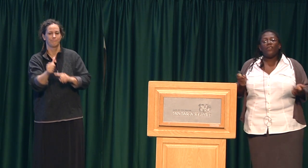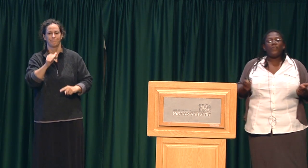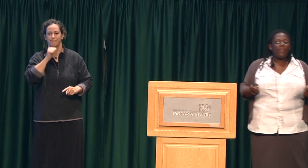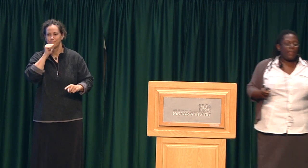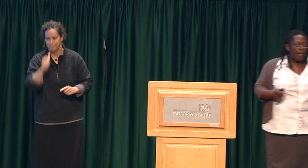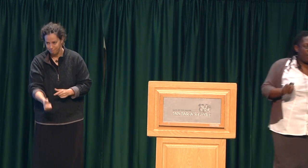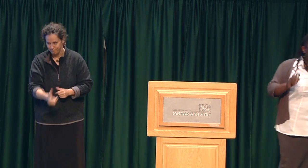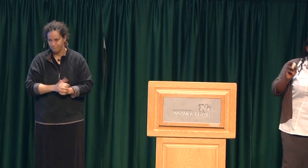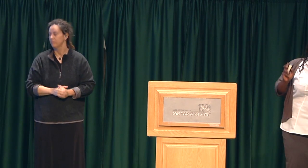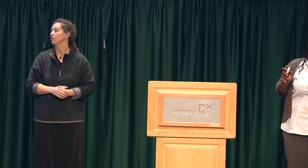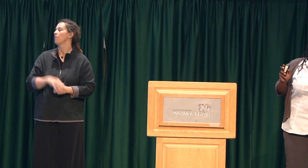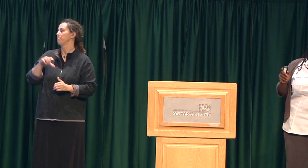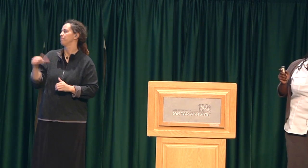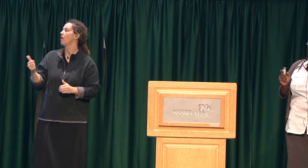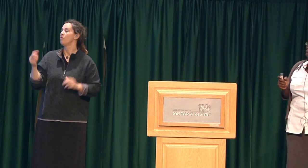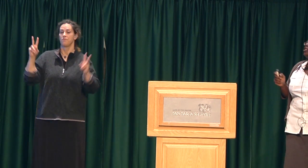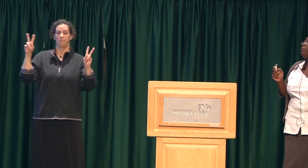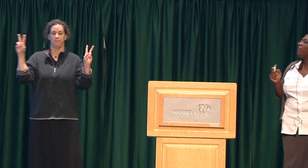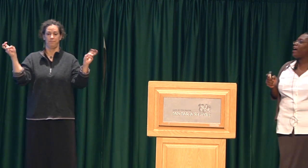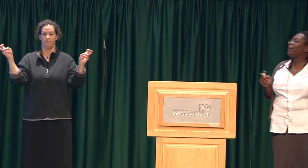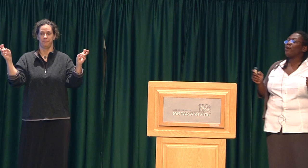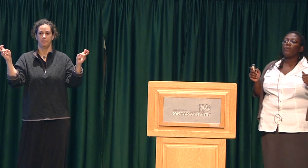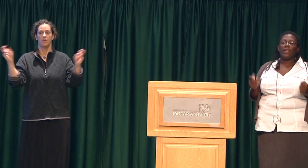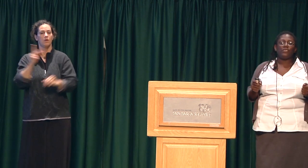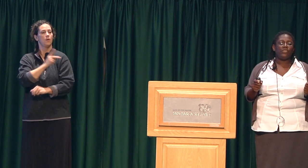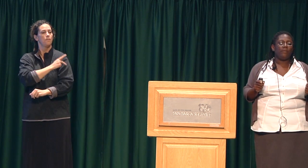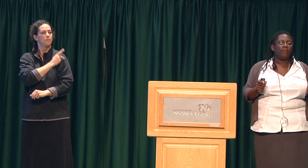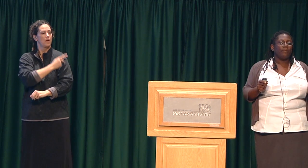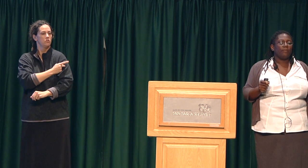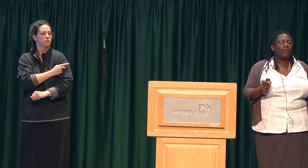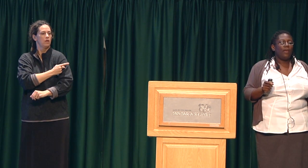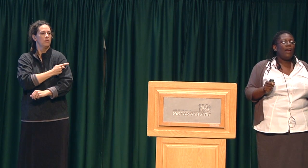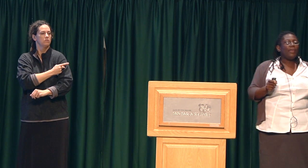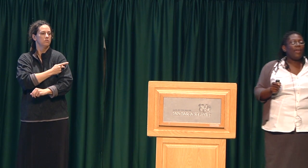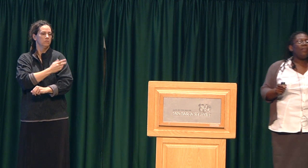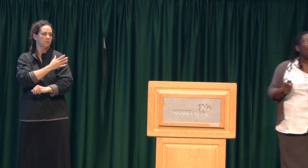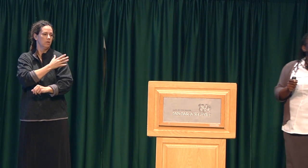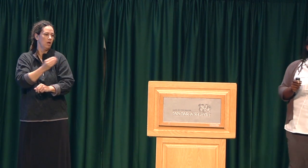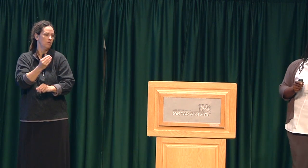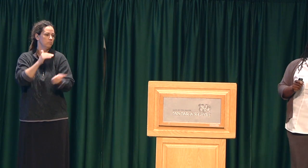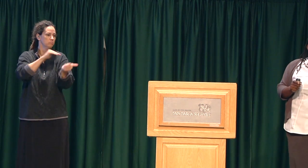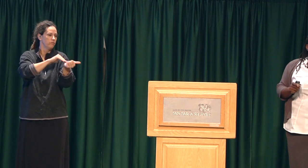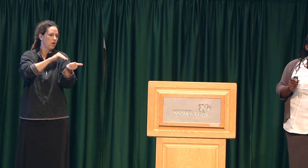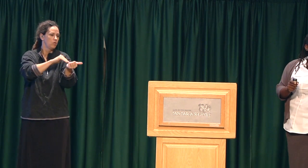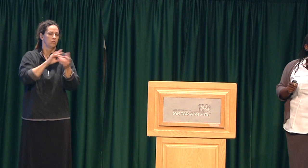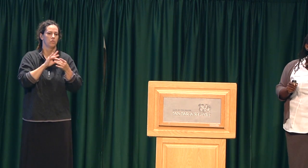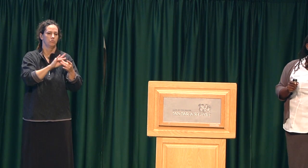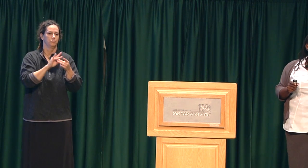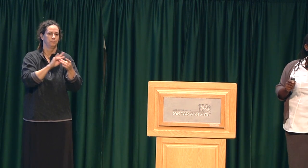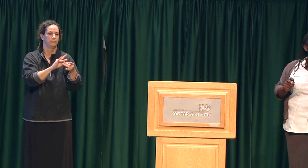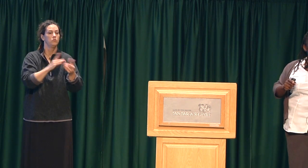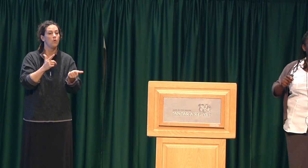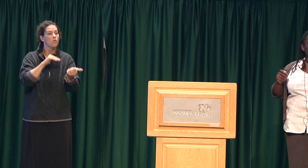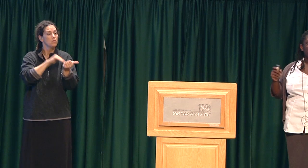So the other thing that came up as a theme was patient-provider relationship. Again, not only do they want the provider to